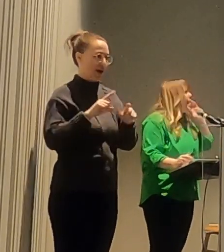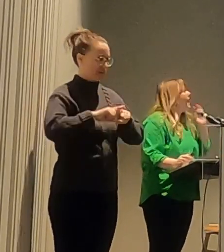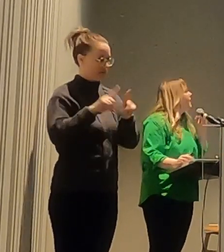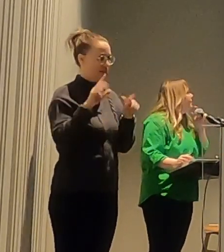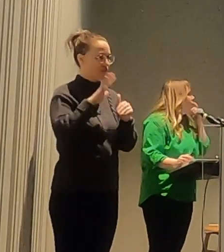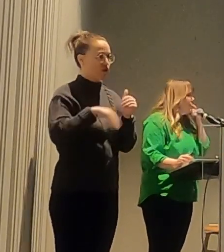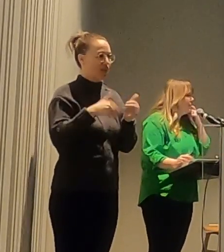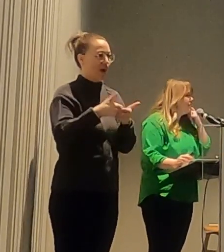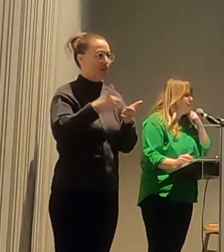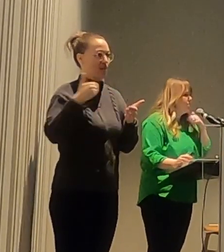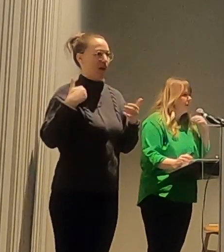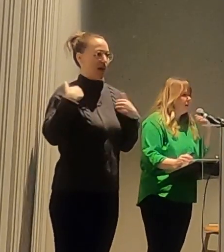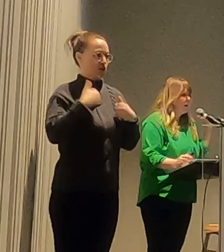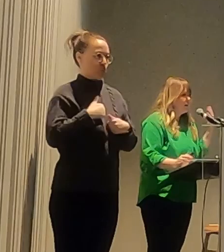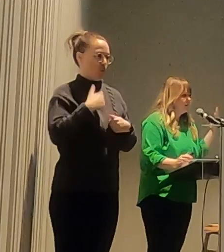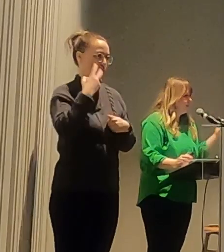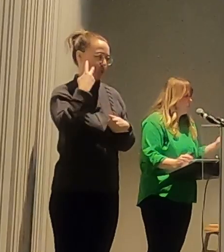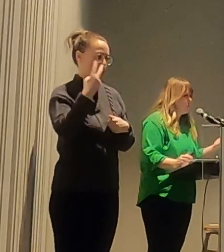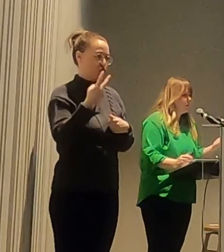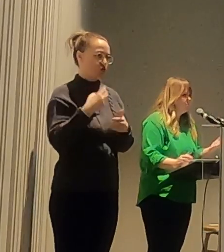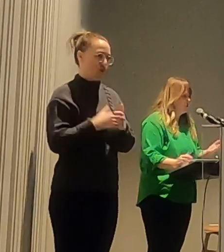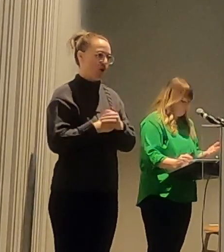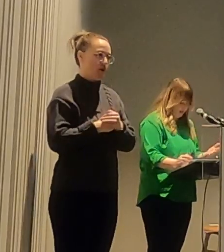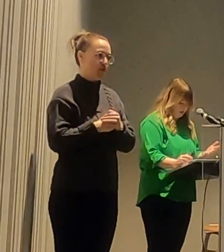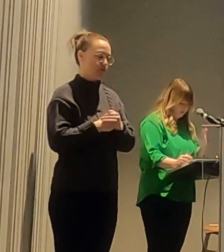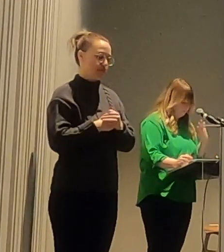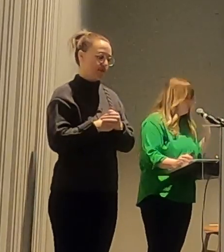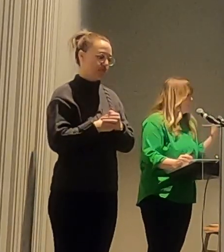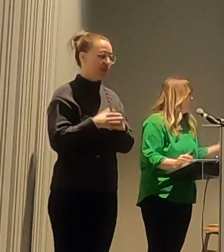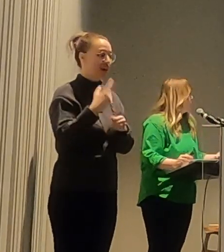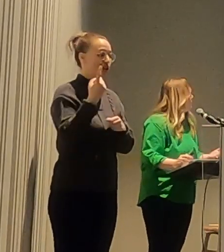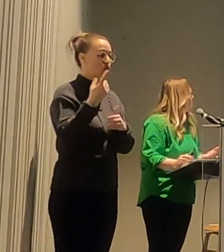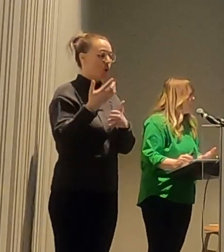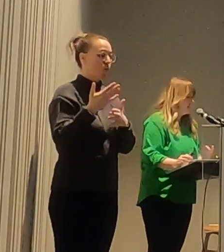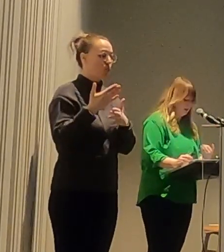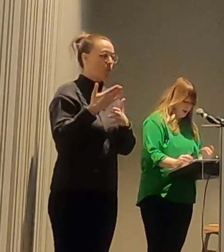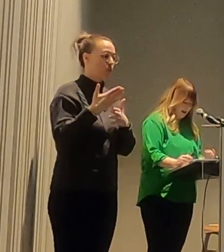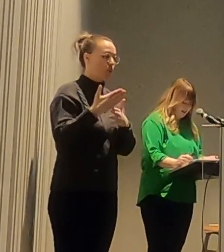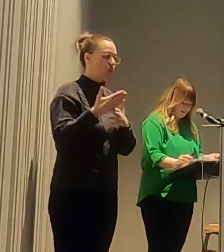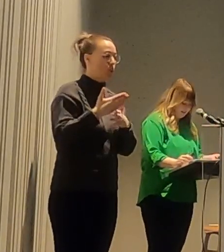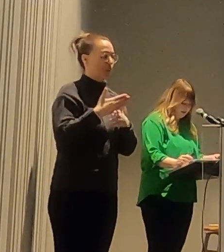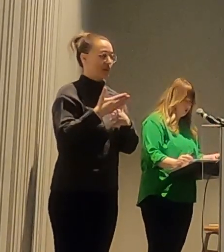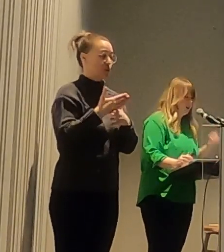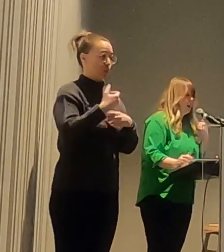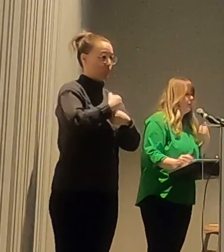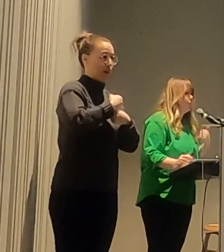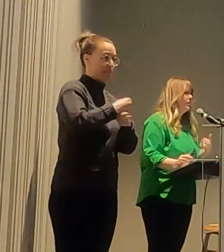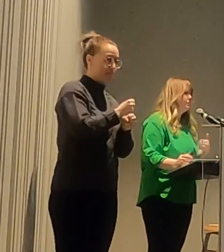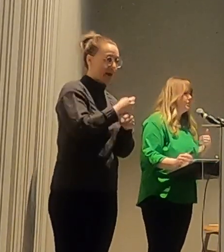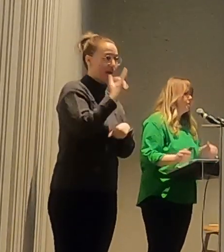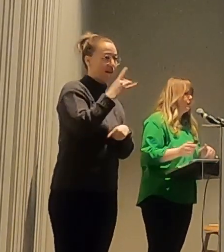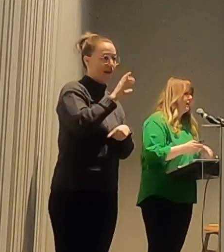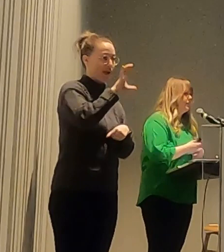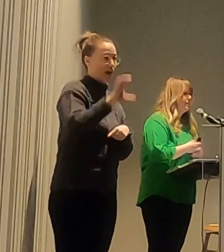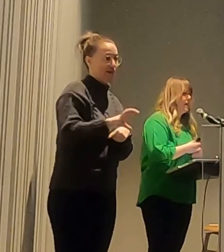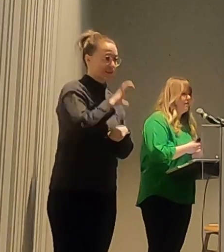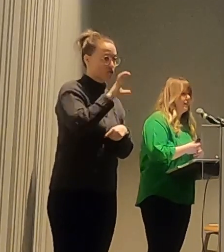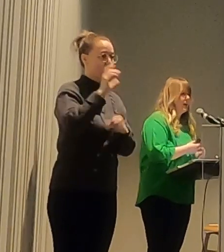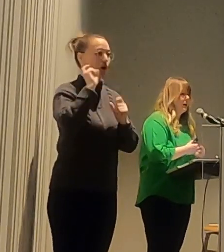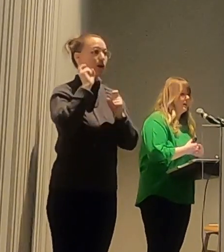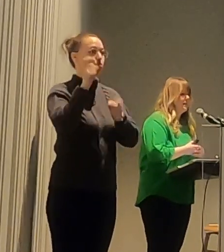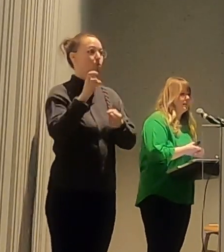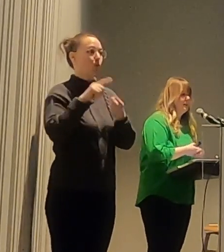saw. And that is something that someone between when this was made in the 18th century and when it was donated